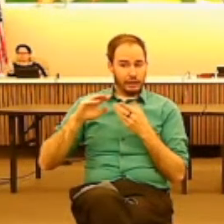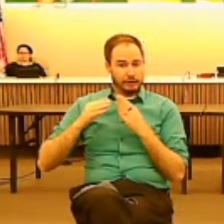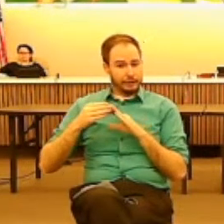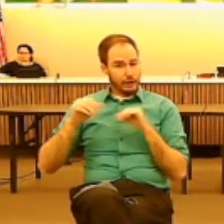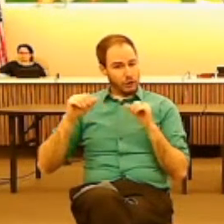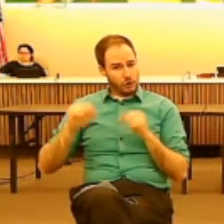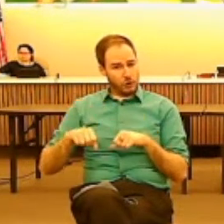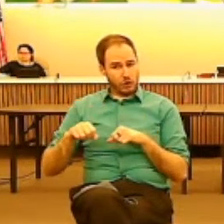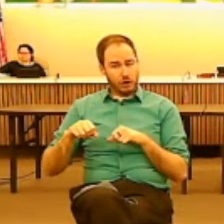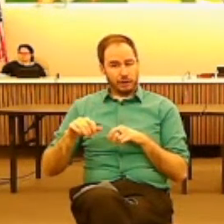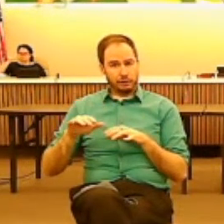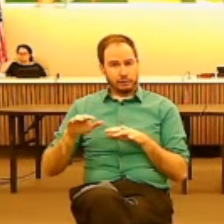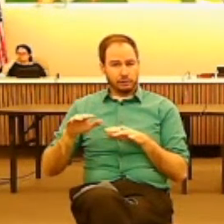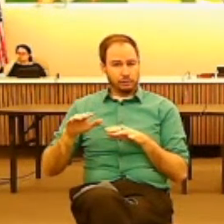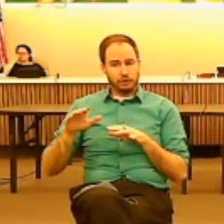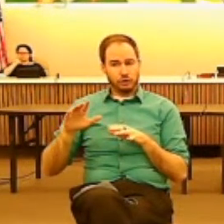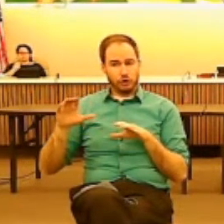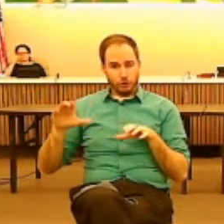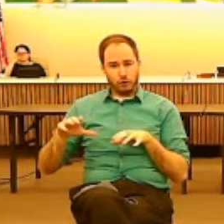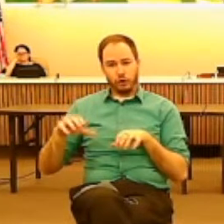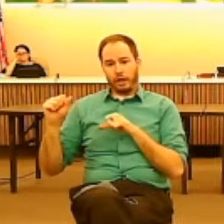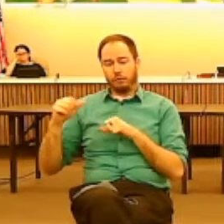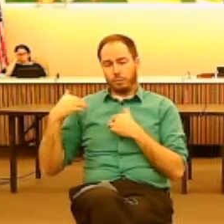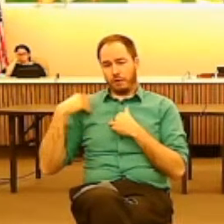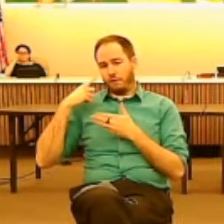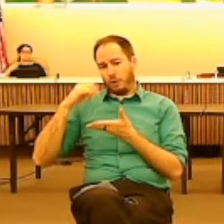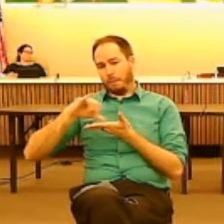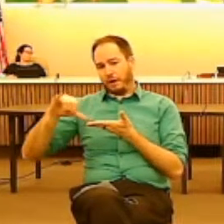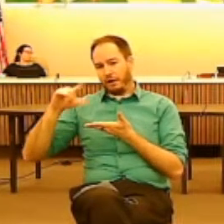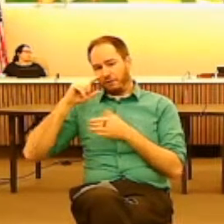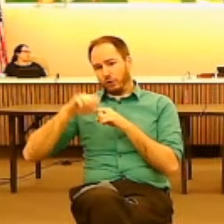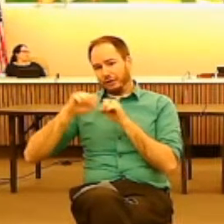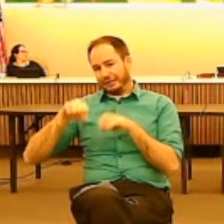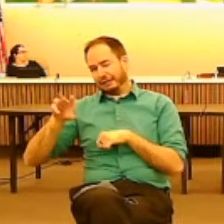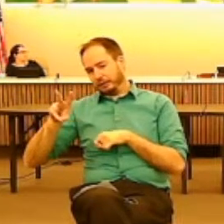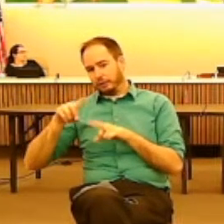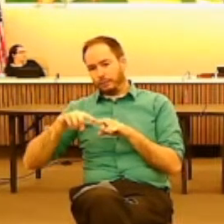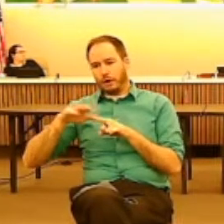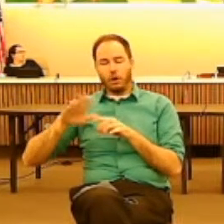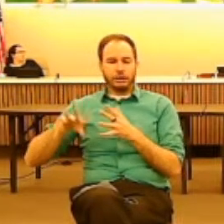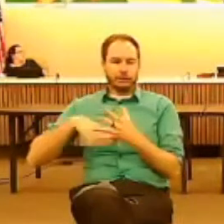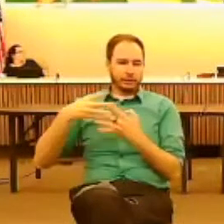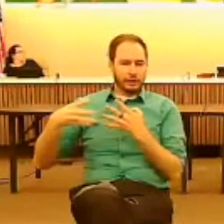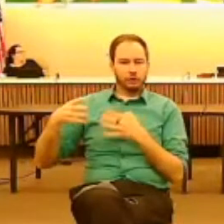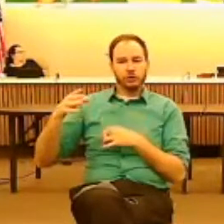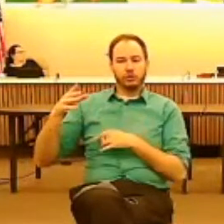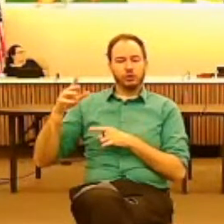could do the paving for Station 6, depending on their schedule.